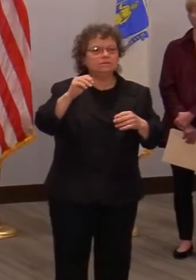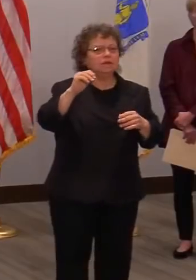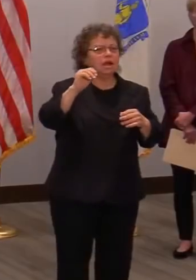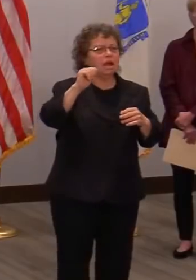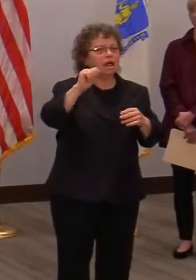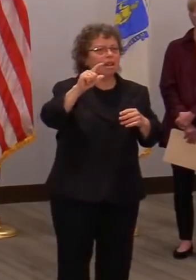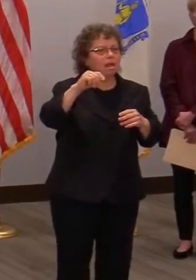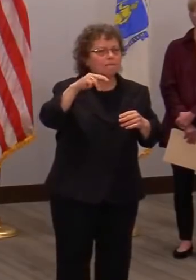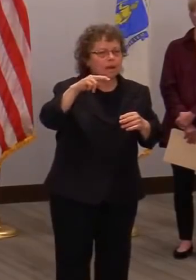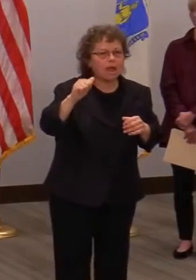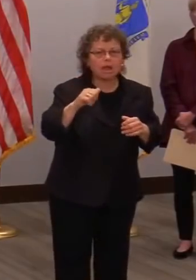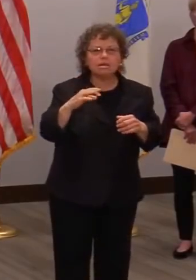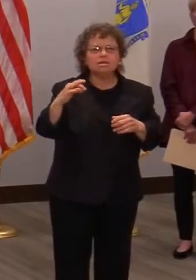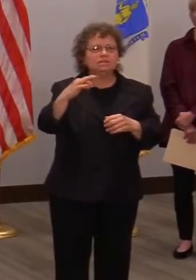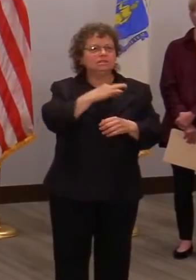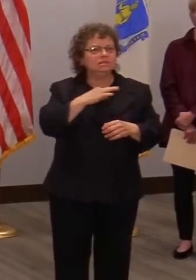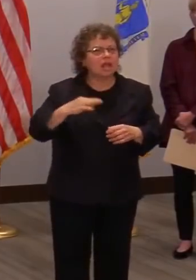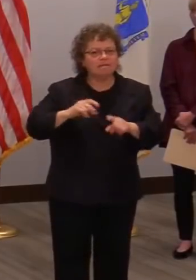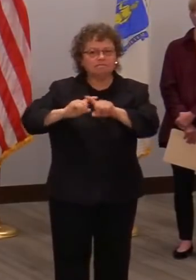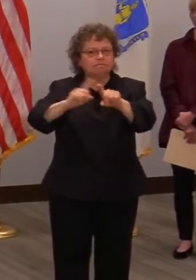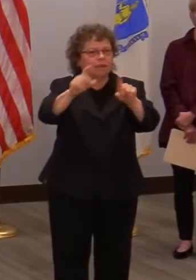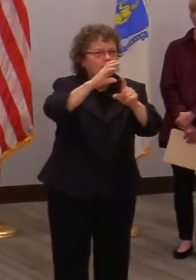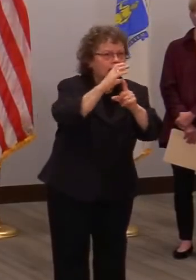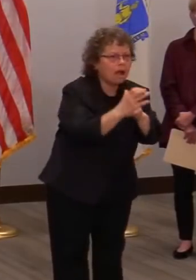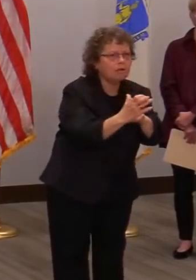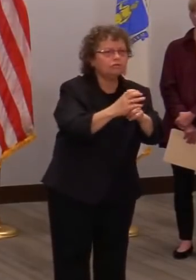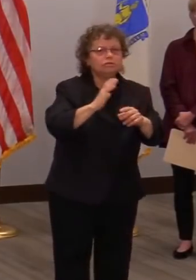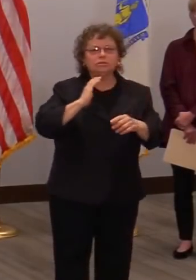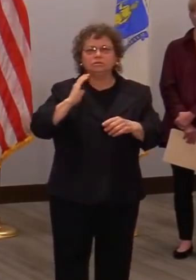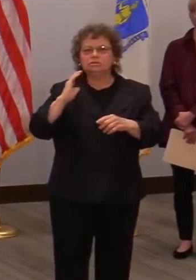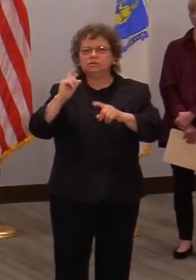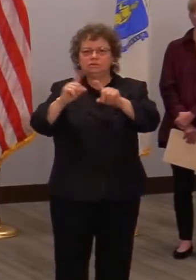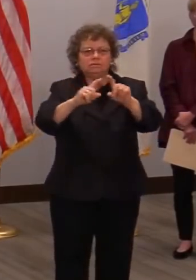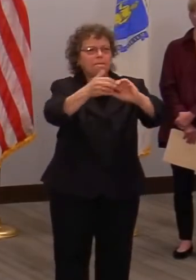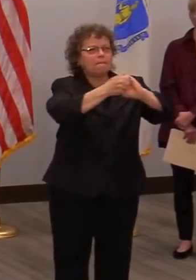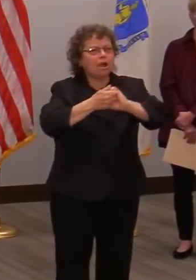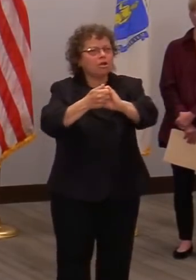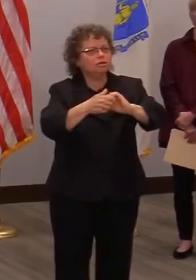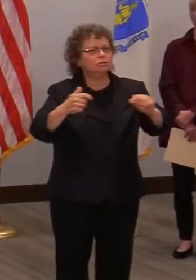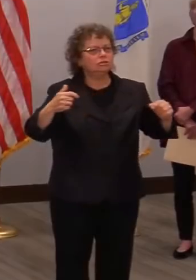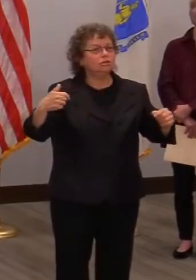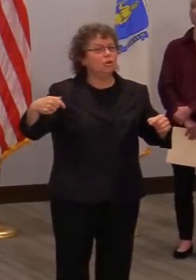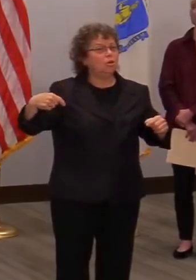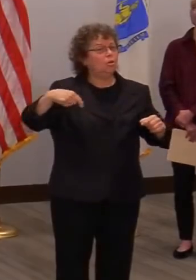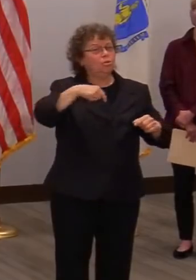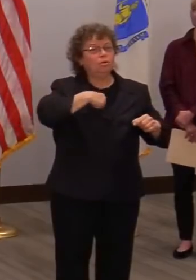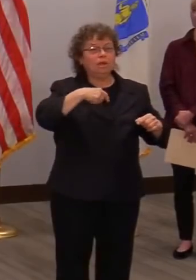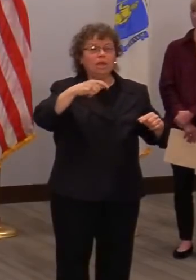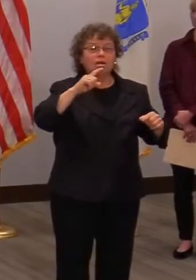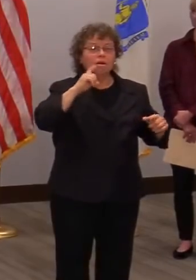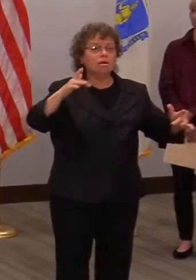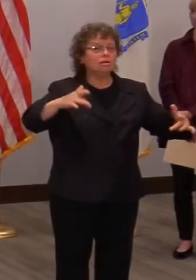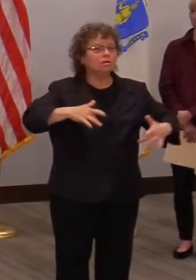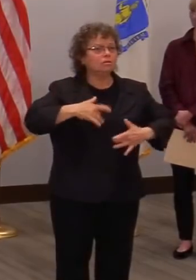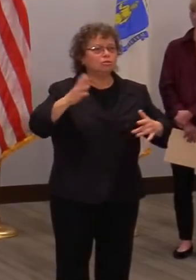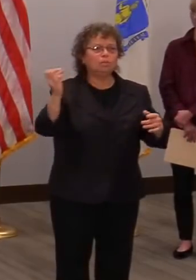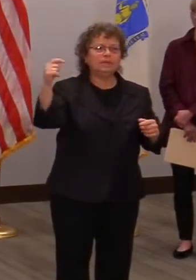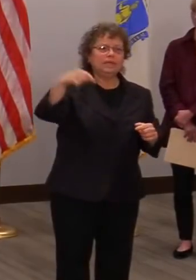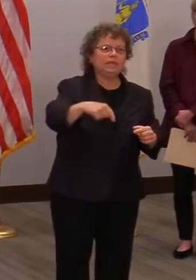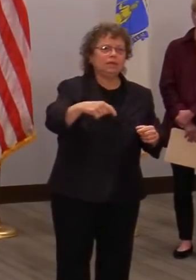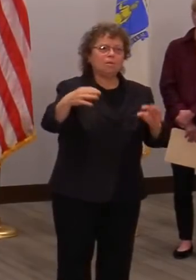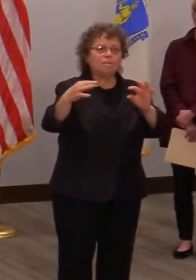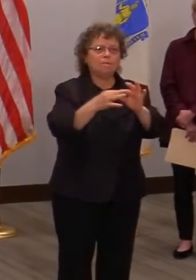staff, our coaches, and our partners. We're excited to be here as part of the Red